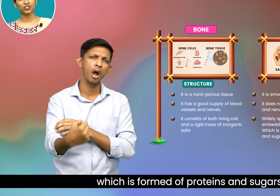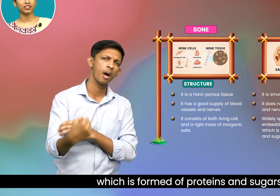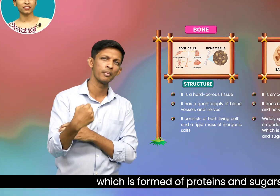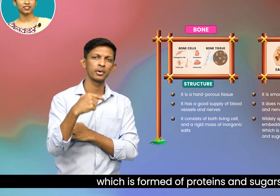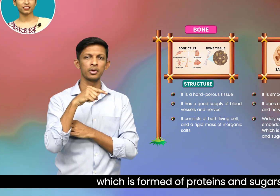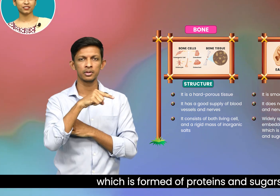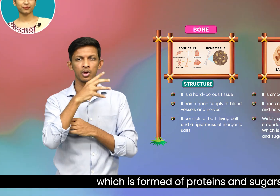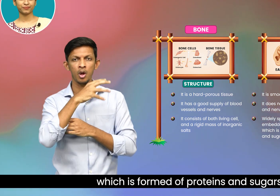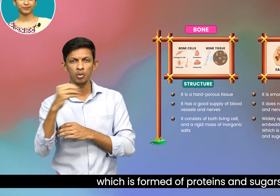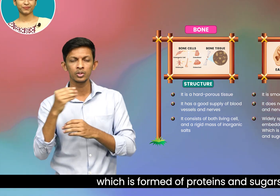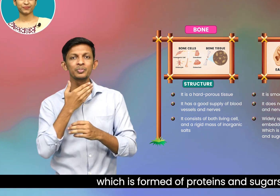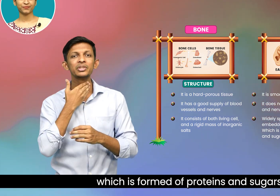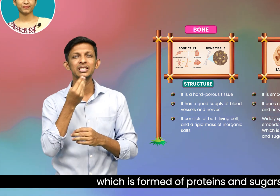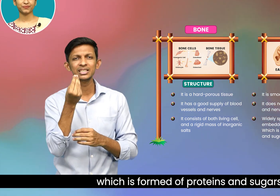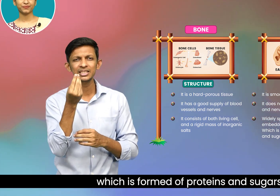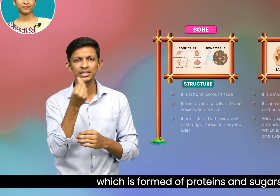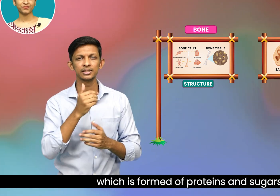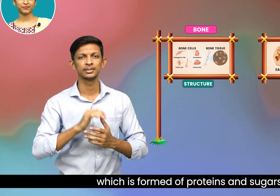and sugars.